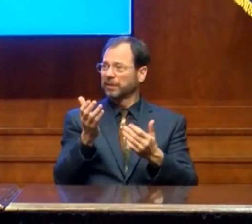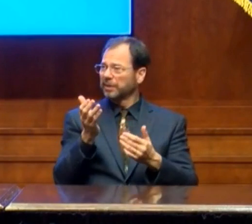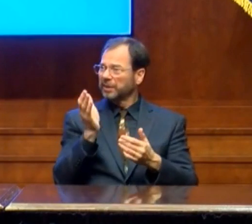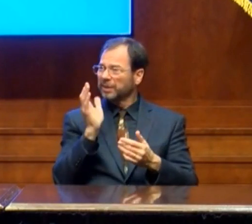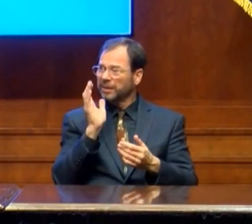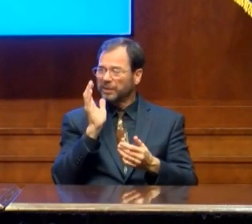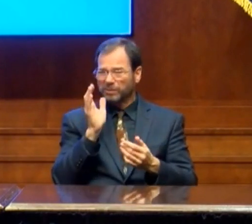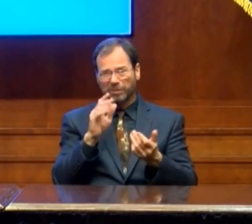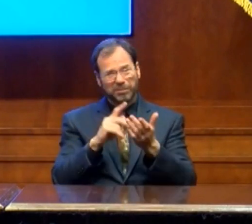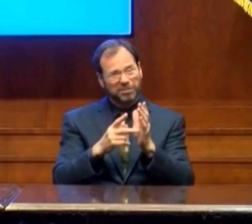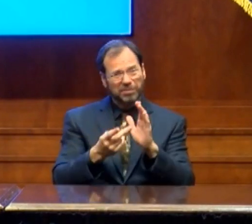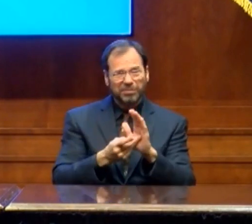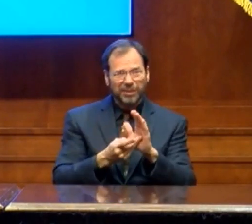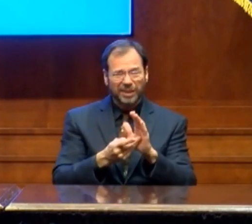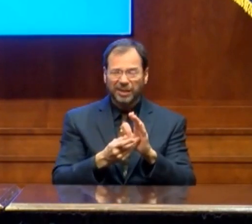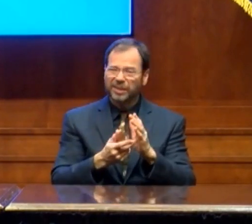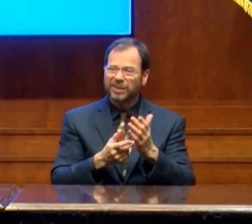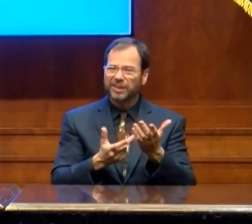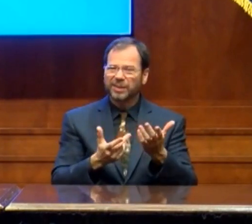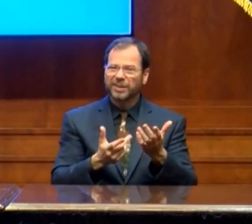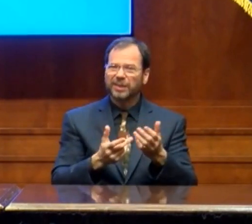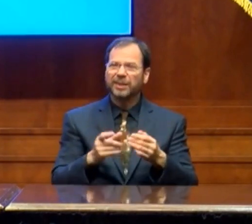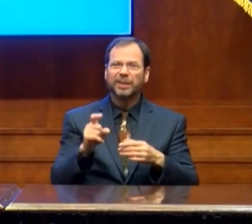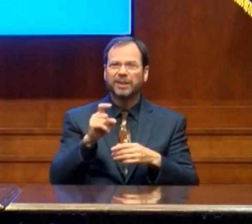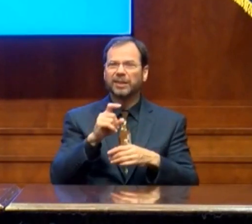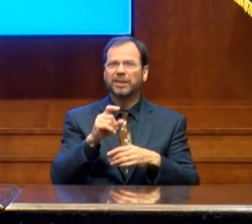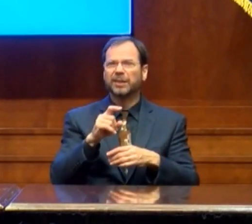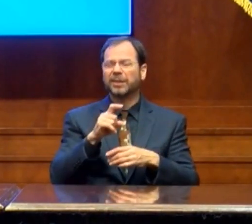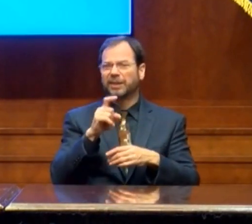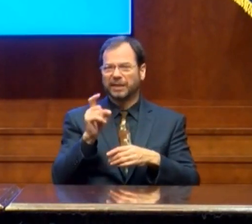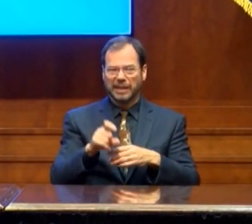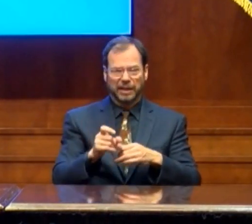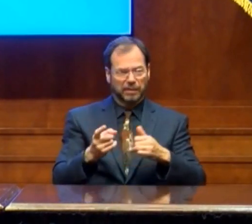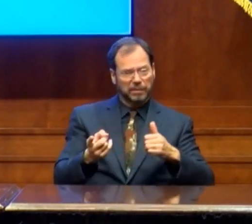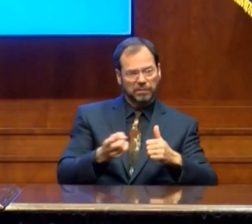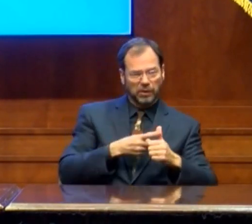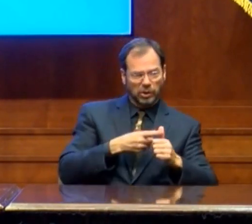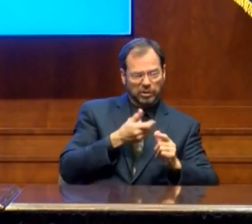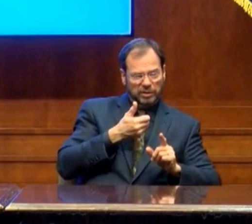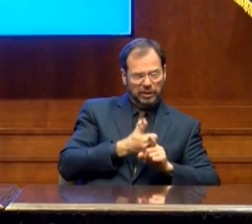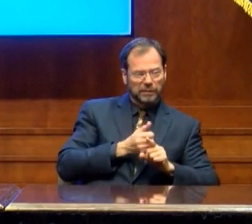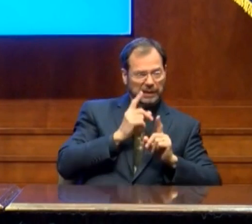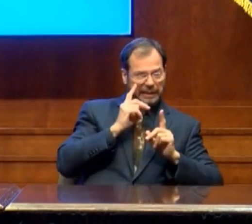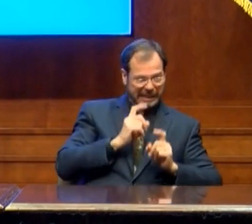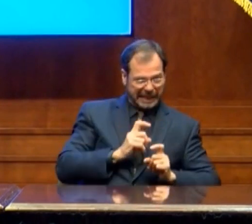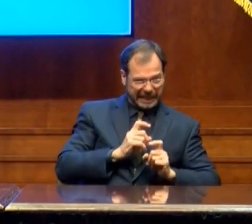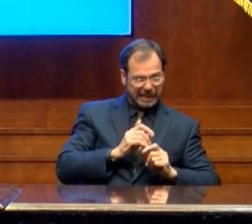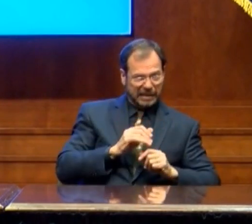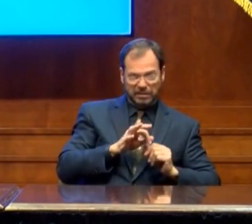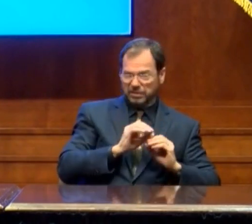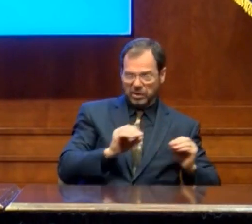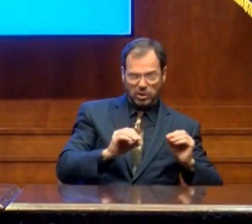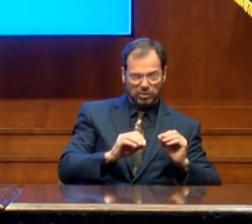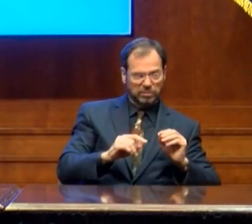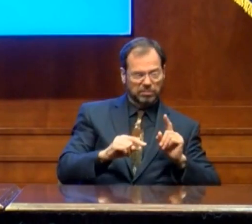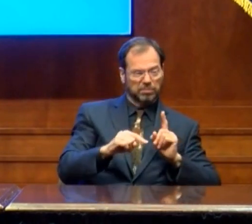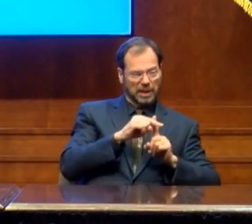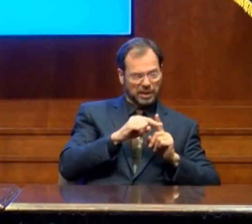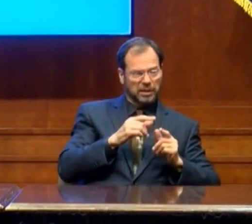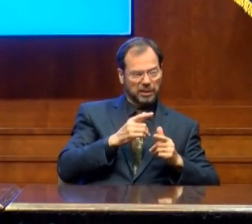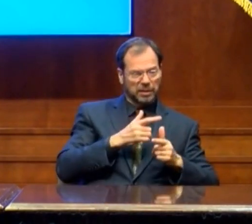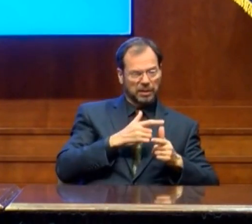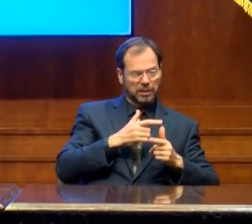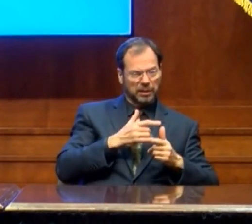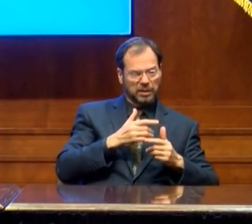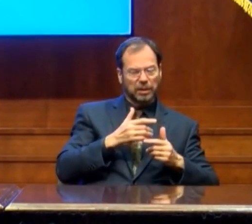have most Texans able to test whether or not they have COVID-19 before they're able to go back to work? So we